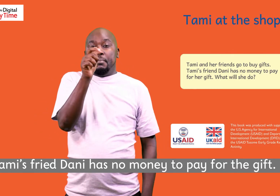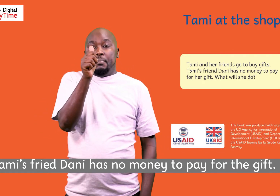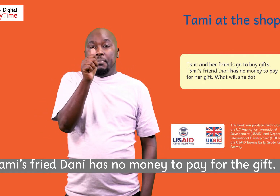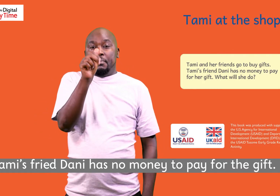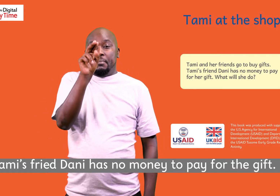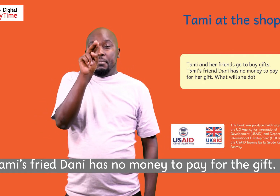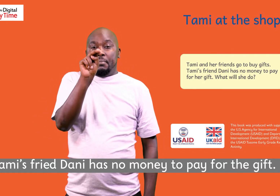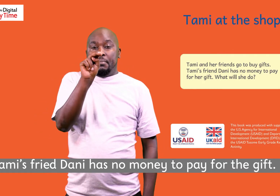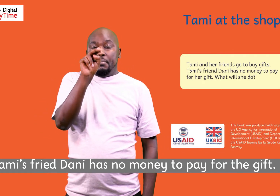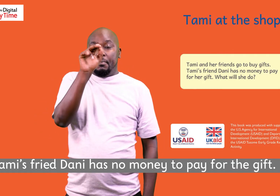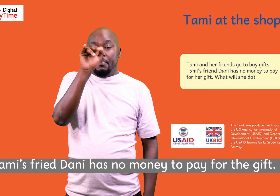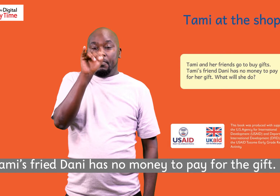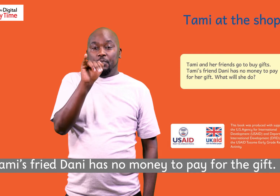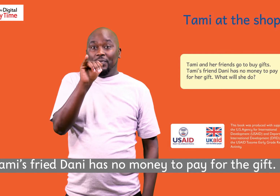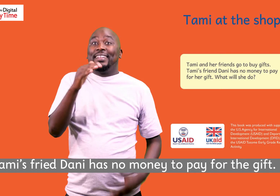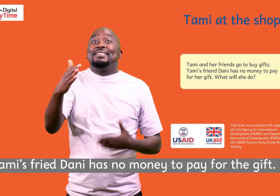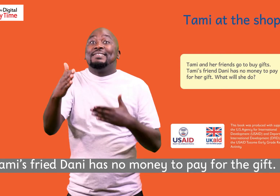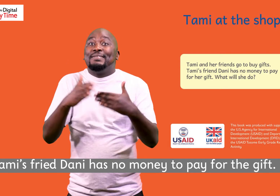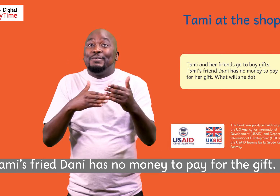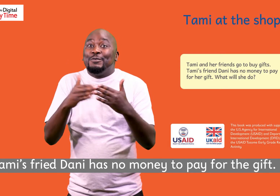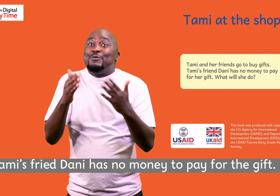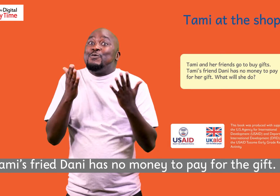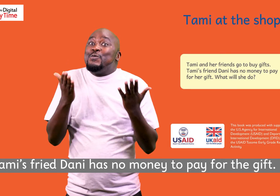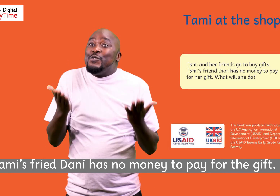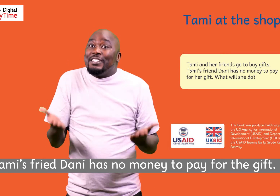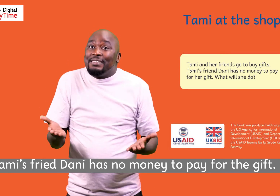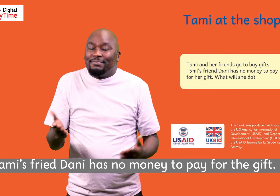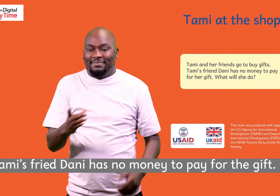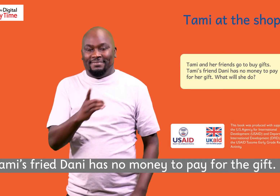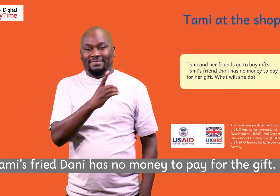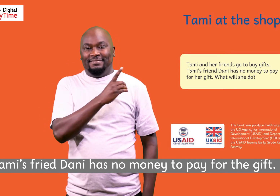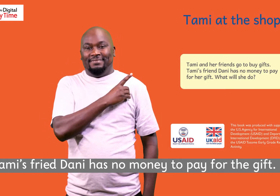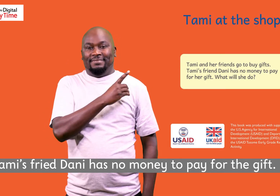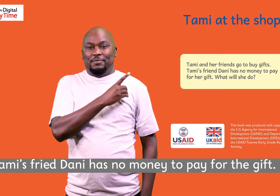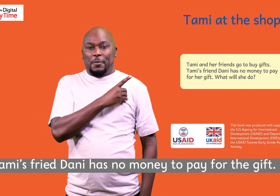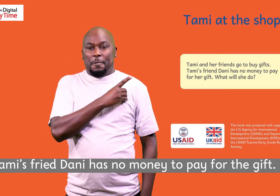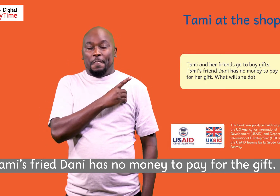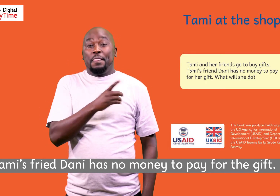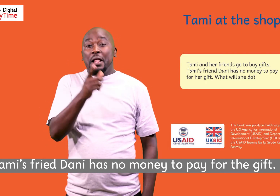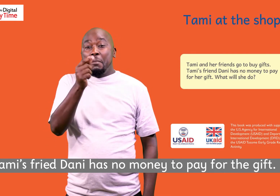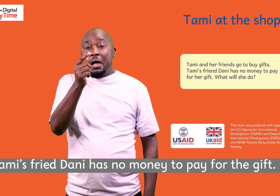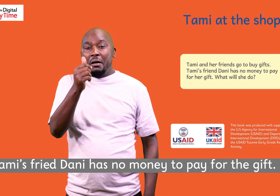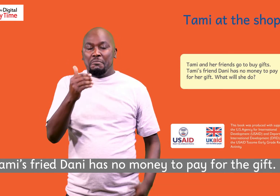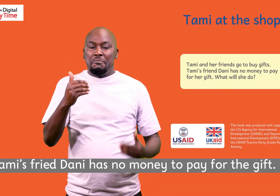Tammy's friend Danny has no money to pay for her gift.